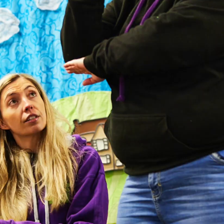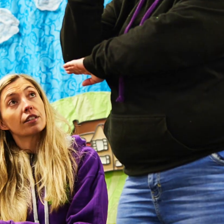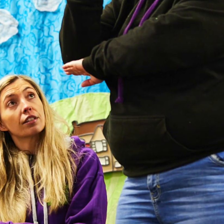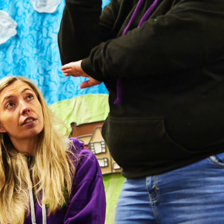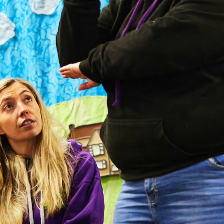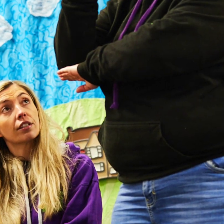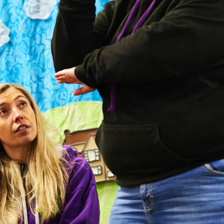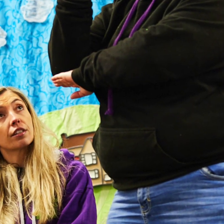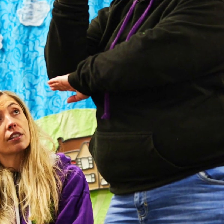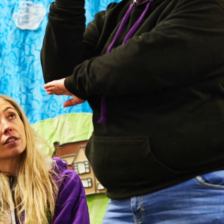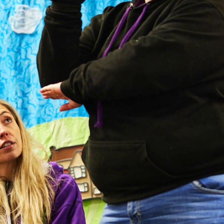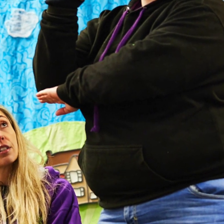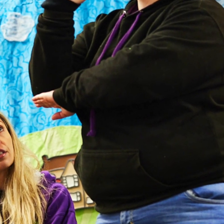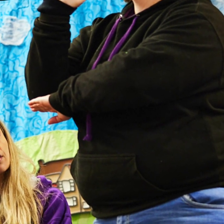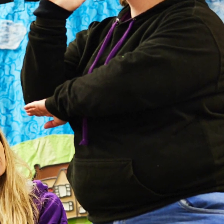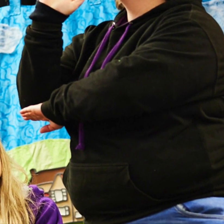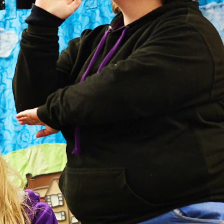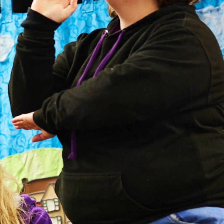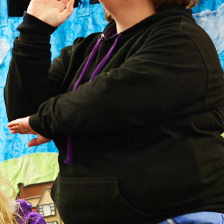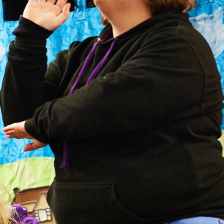the words we are choosing to speak.